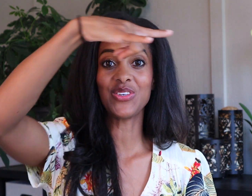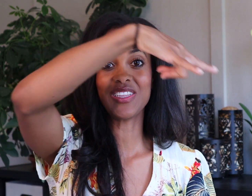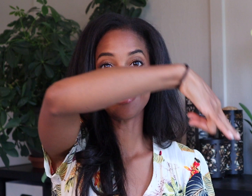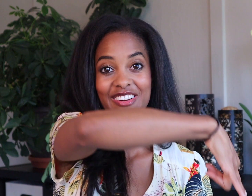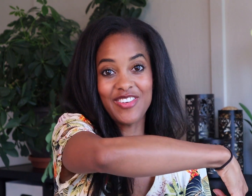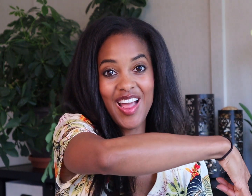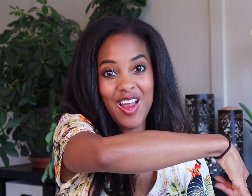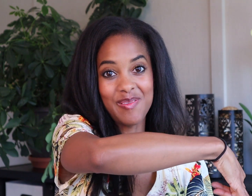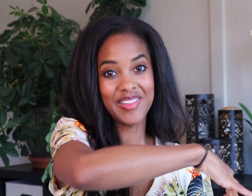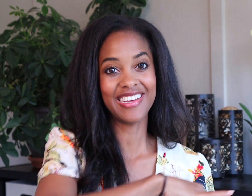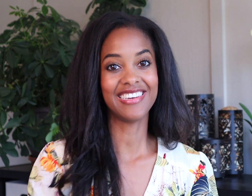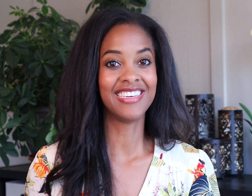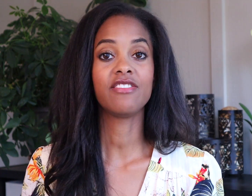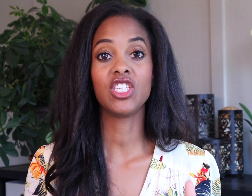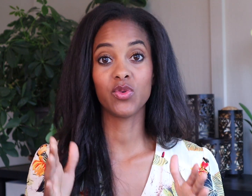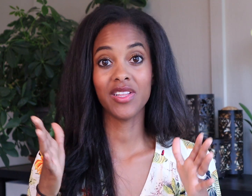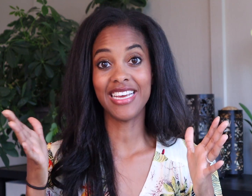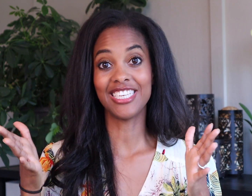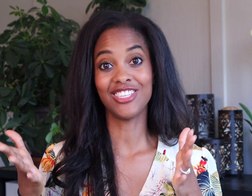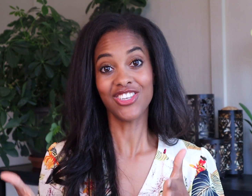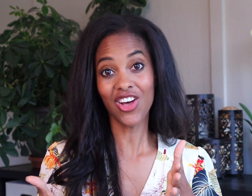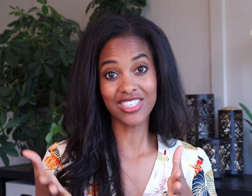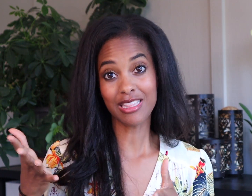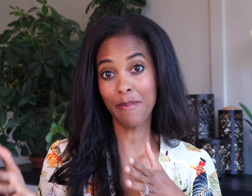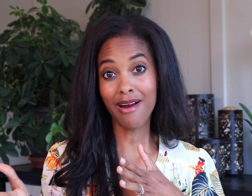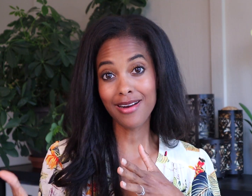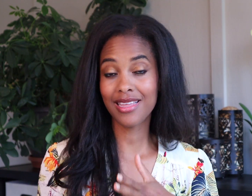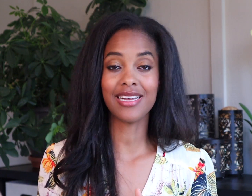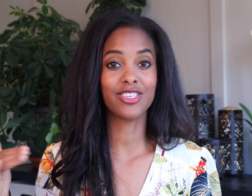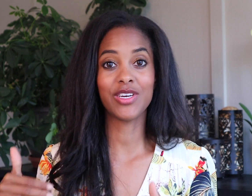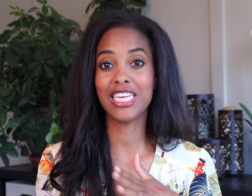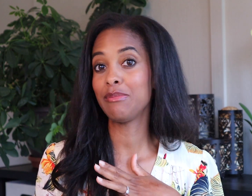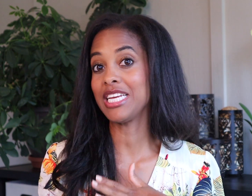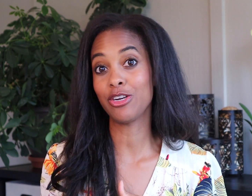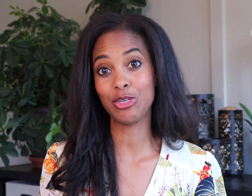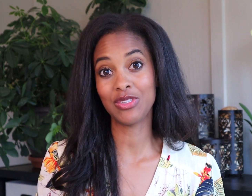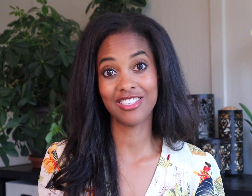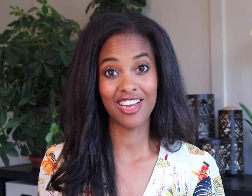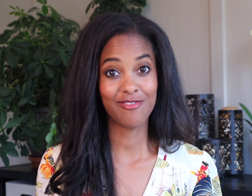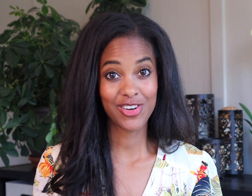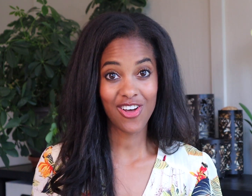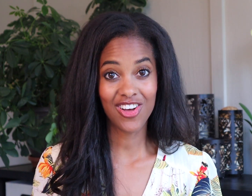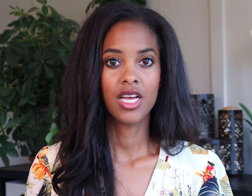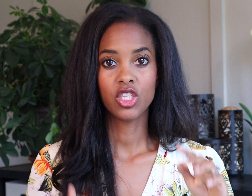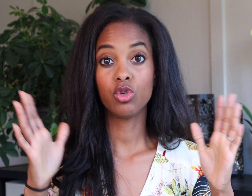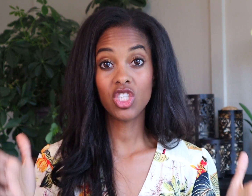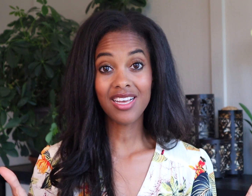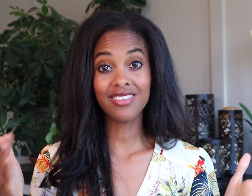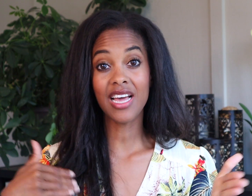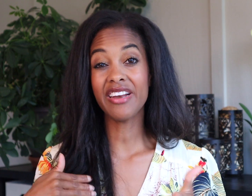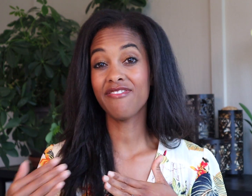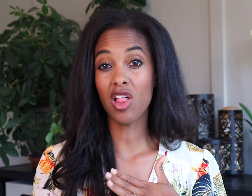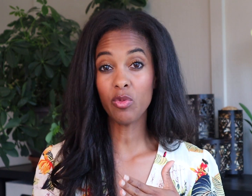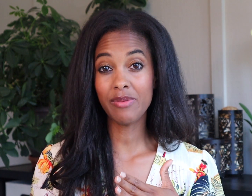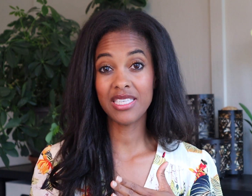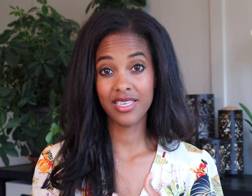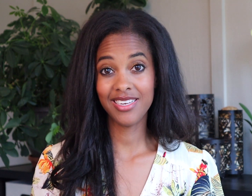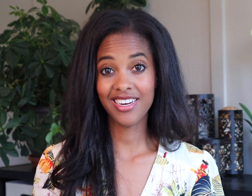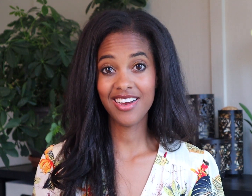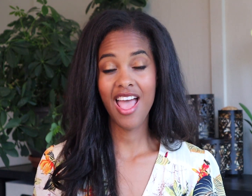her the sign for airplane. If she's really into dogs at the park, that's a great time to introduce the sign for dog. So just kind of follow baby's lead here